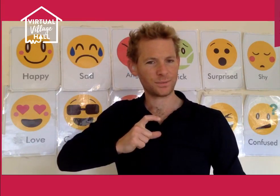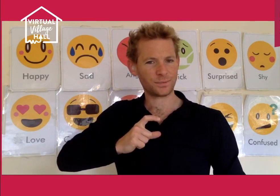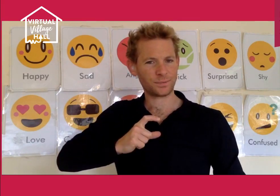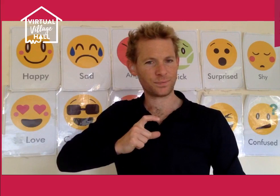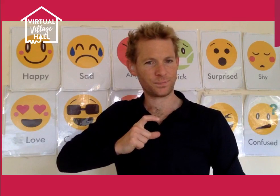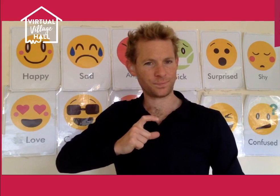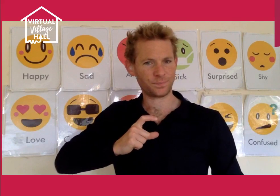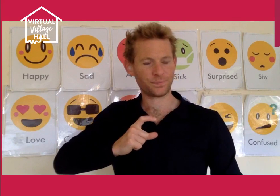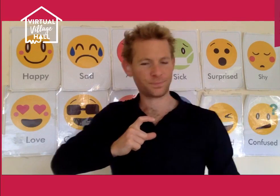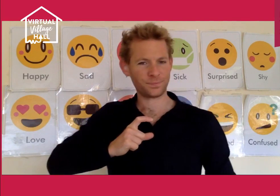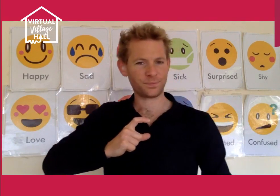Confident.